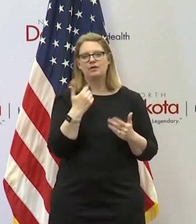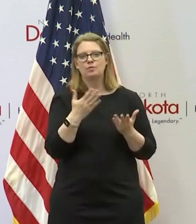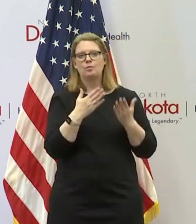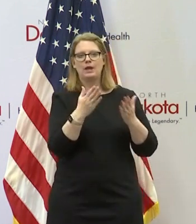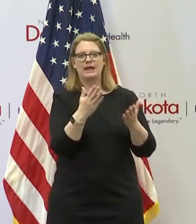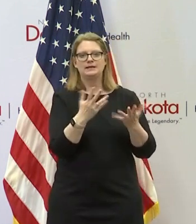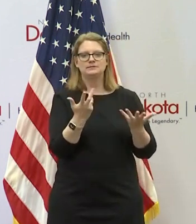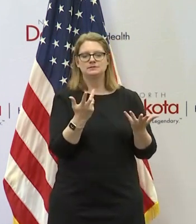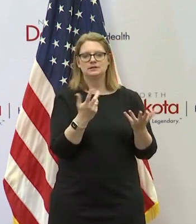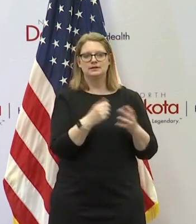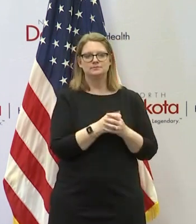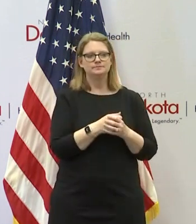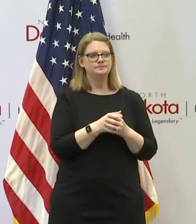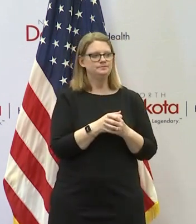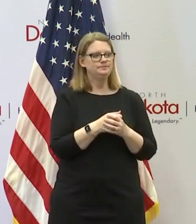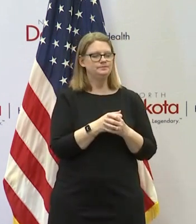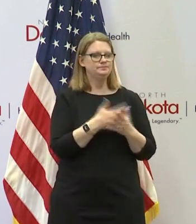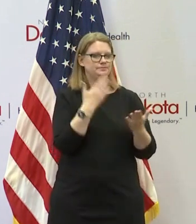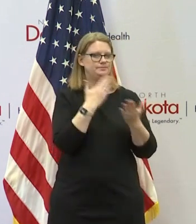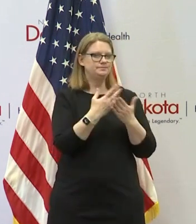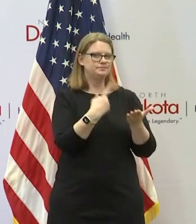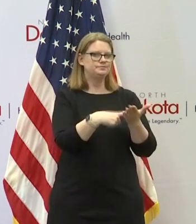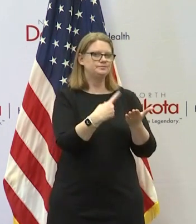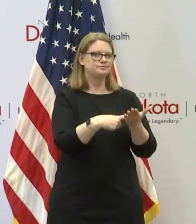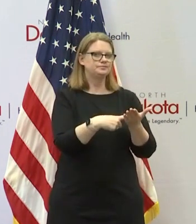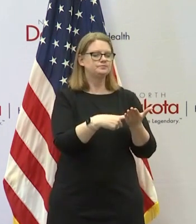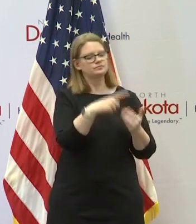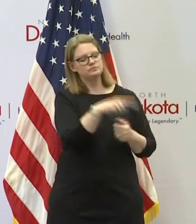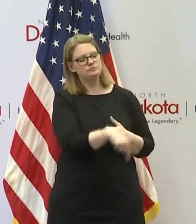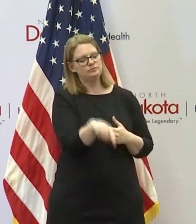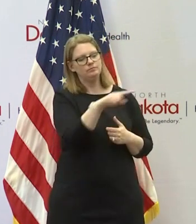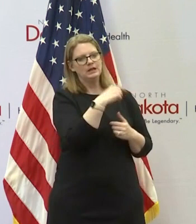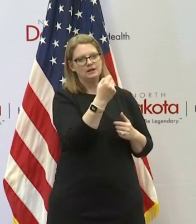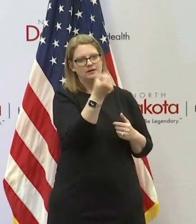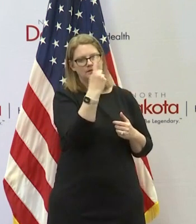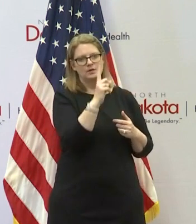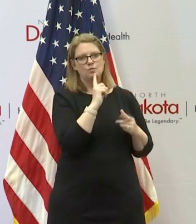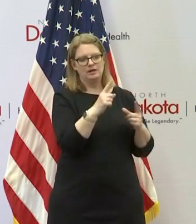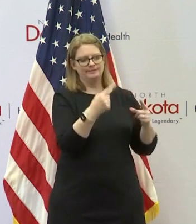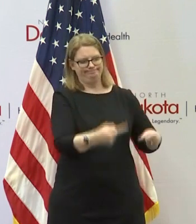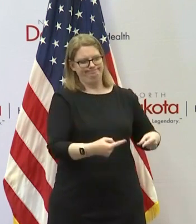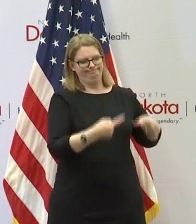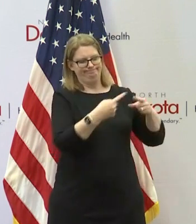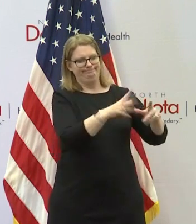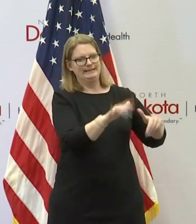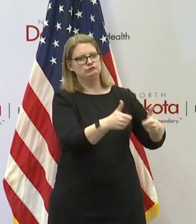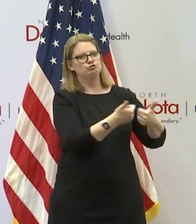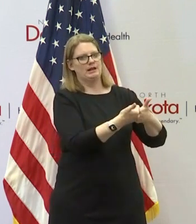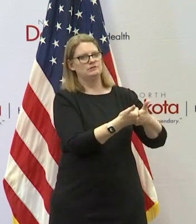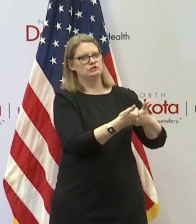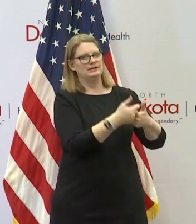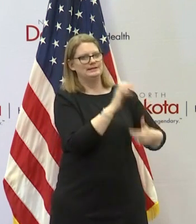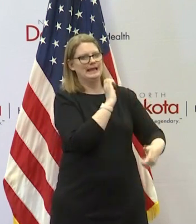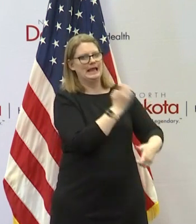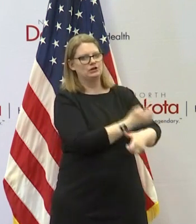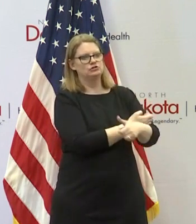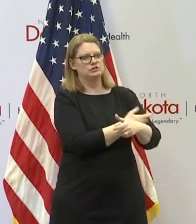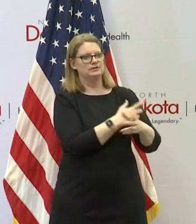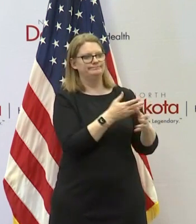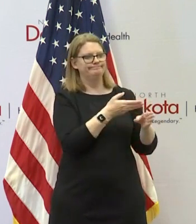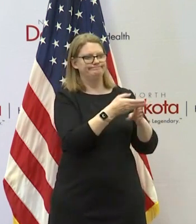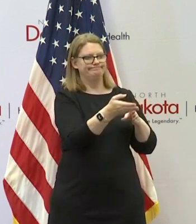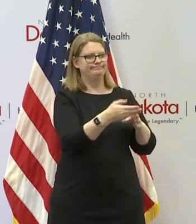they're taking, but good discussion. Everybody understands that there's real challenges there in the energy world.